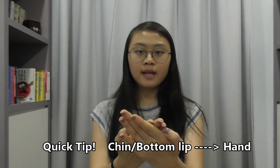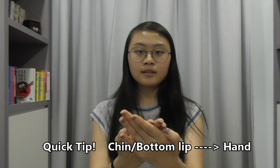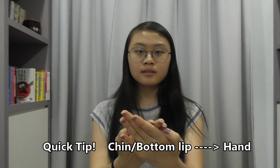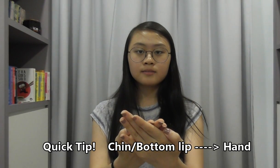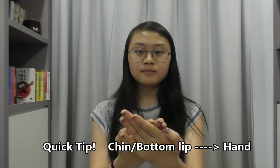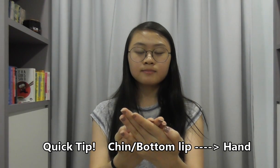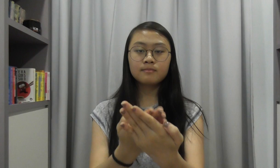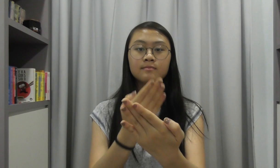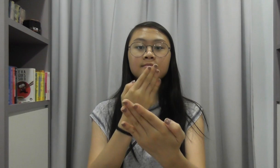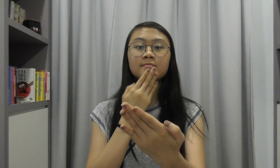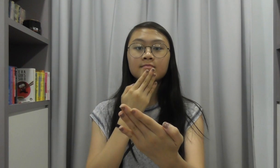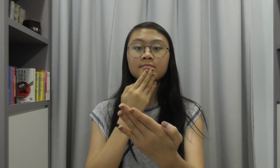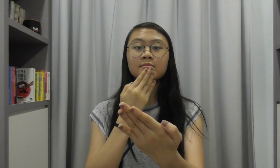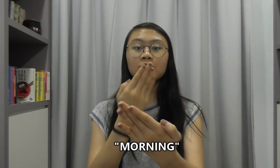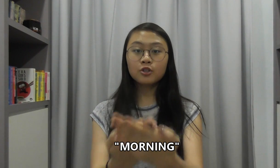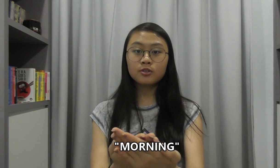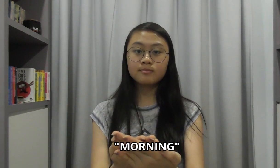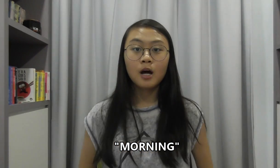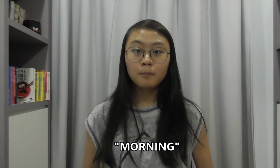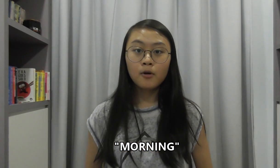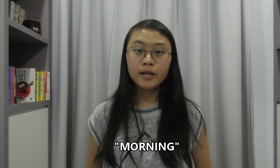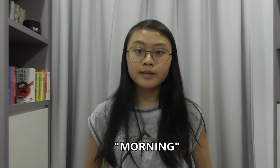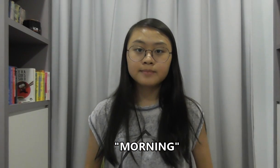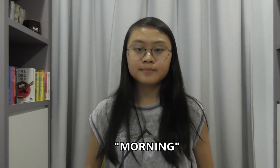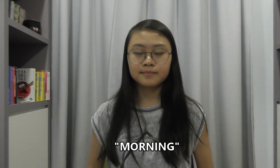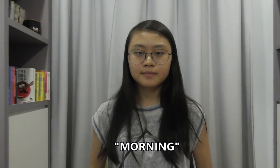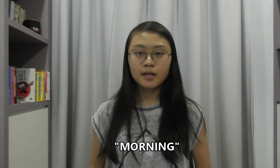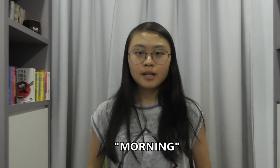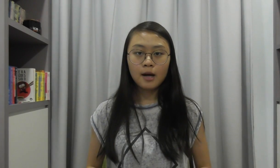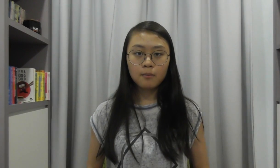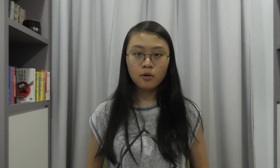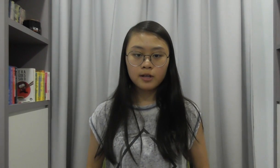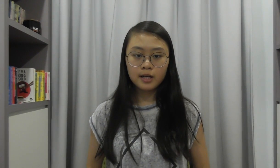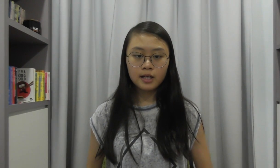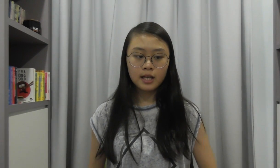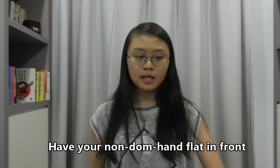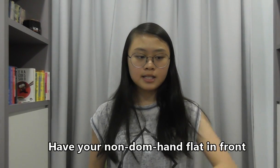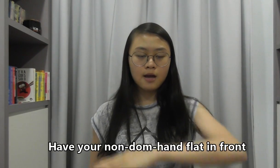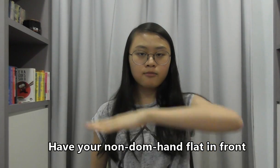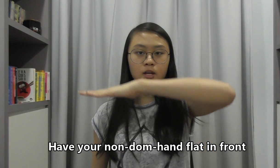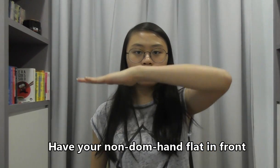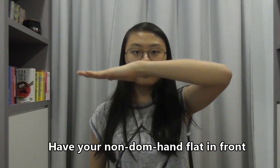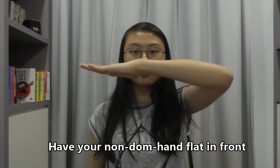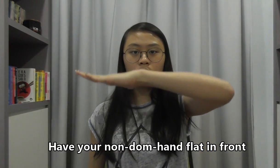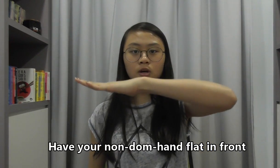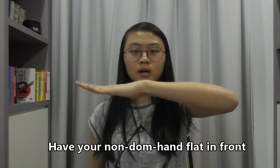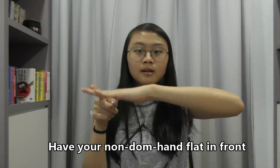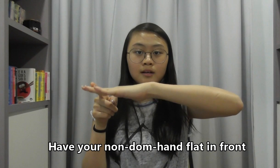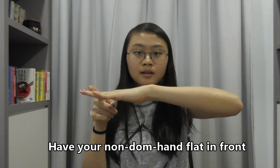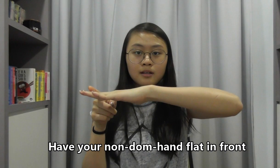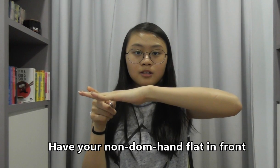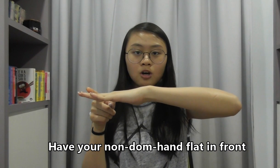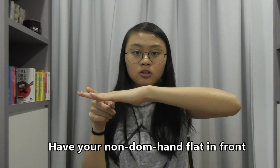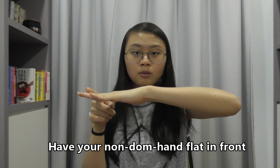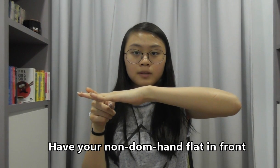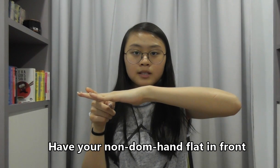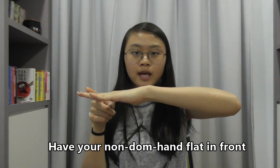hand. Good. Morning. Now morning is having your non-dominant